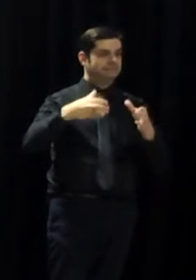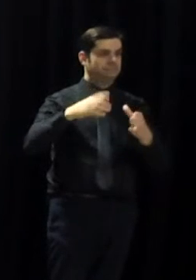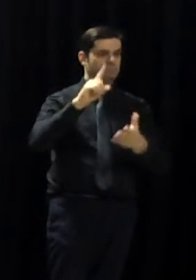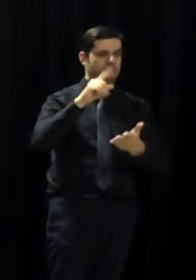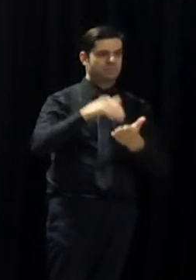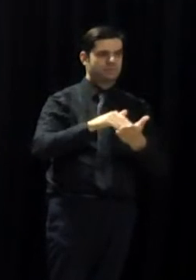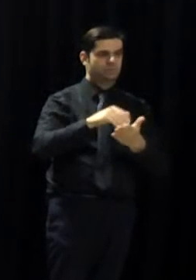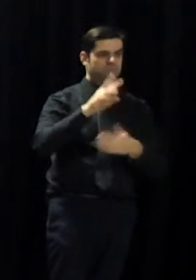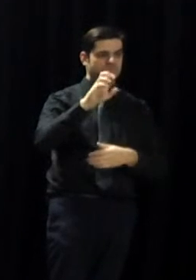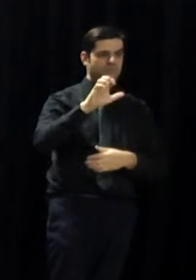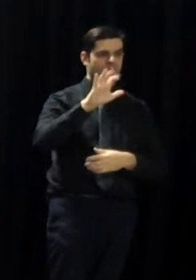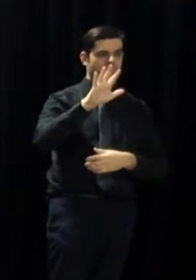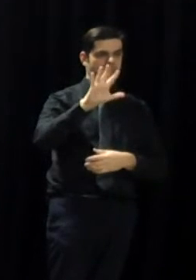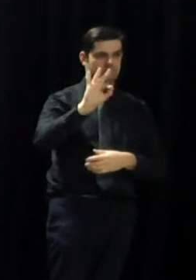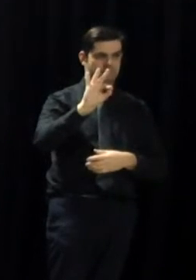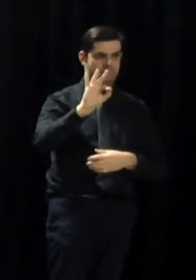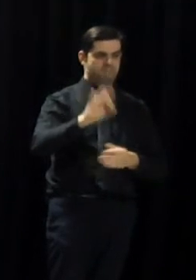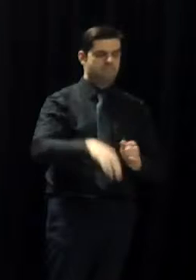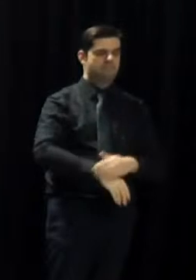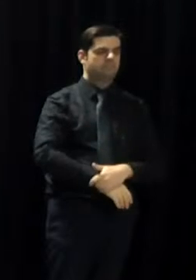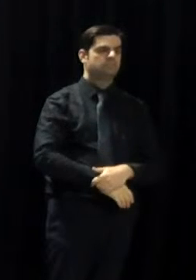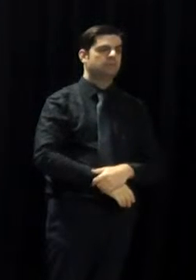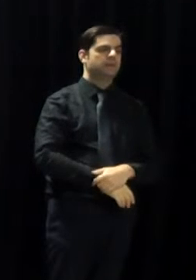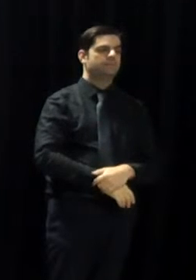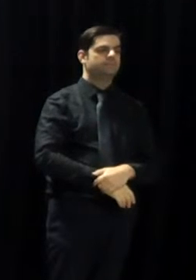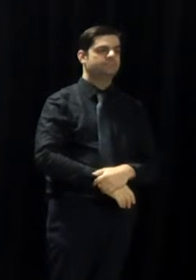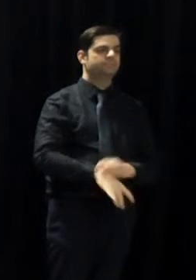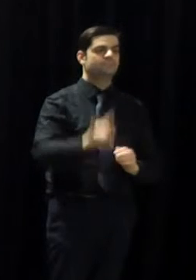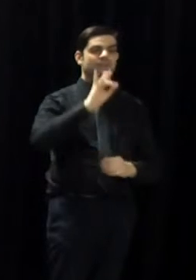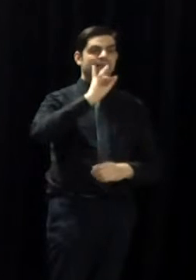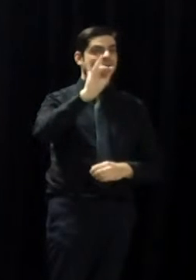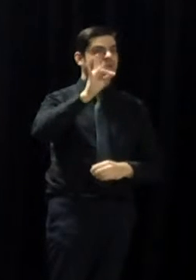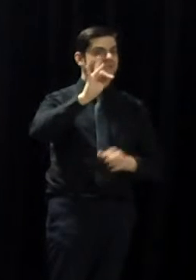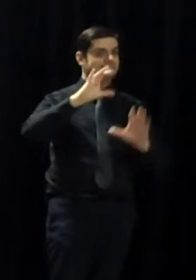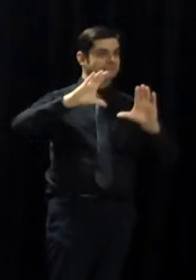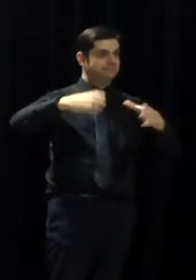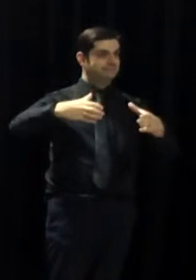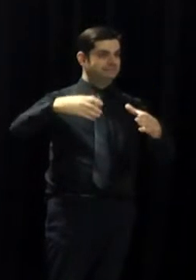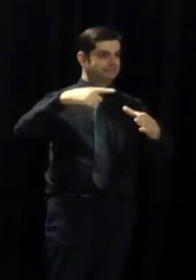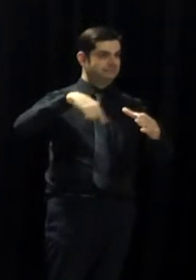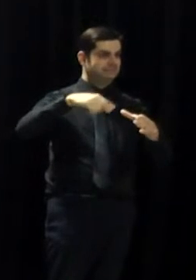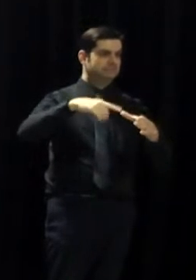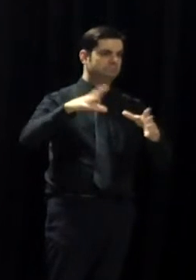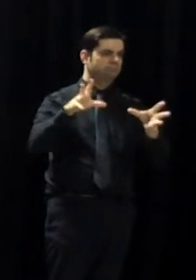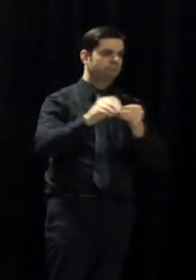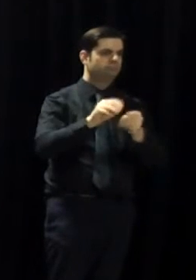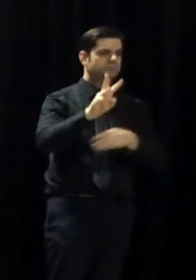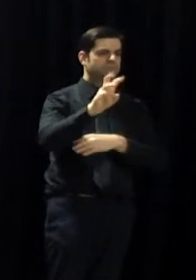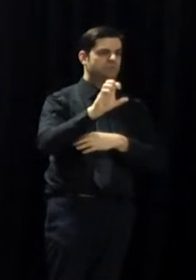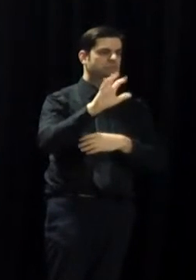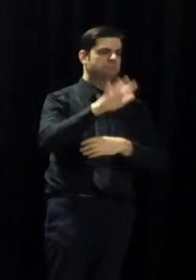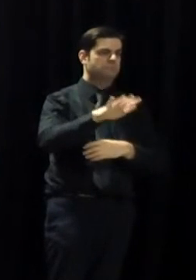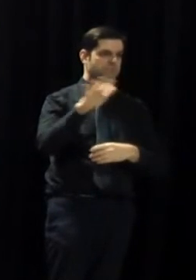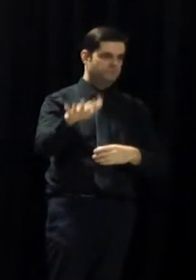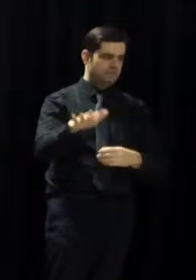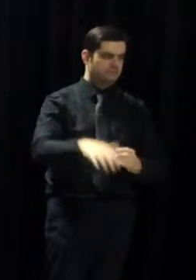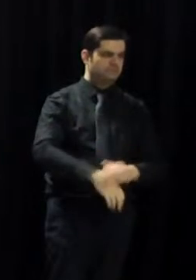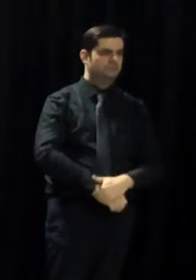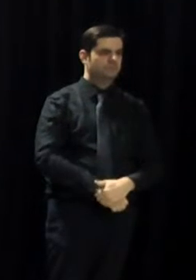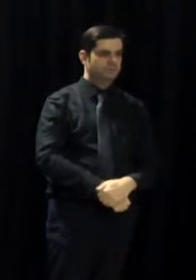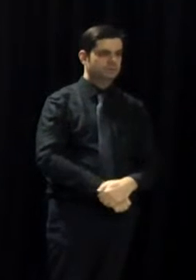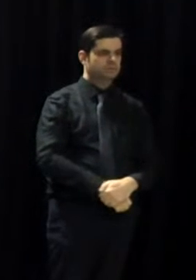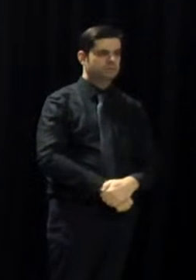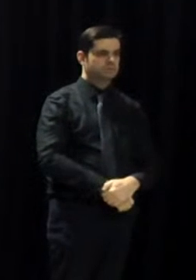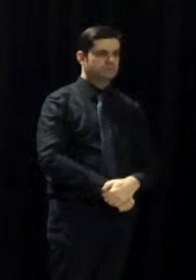60s, 969 in their 70s, 655 in their 80s, and 377 in